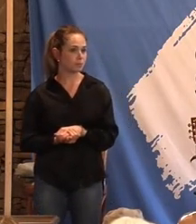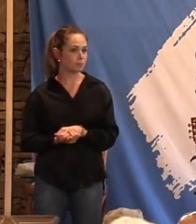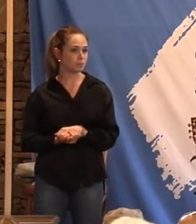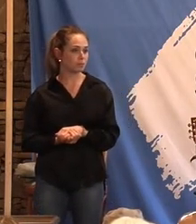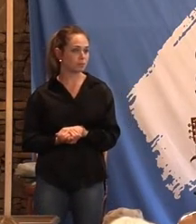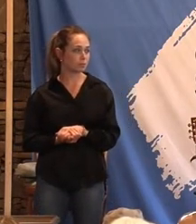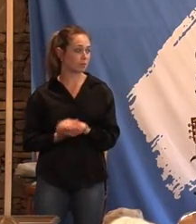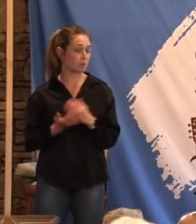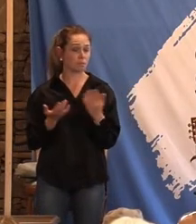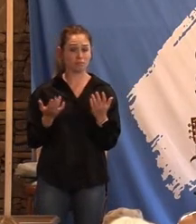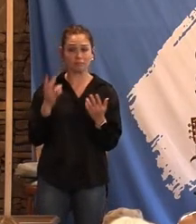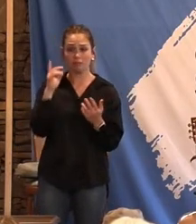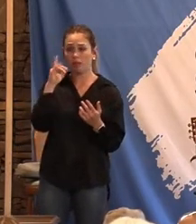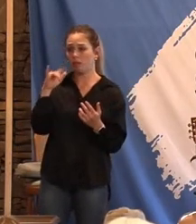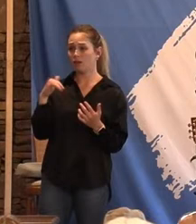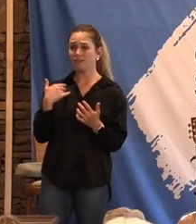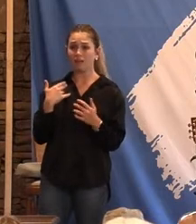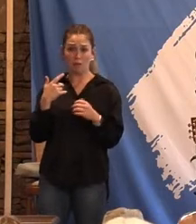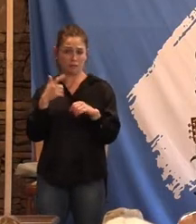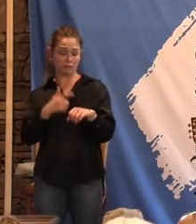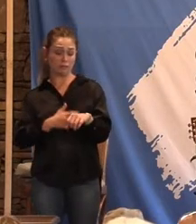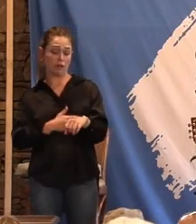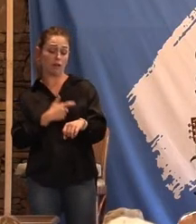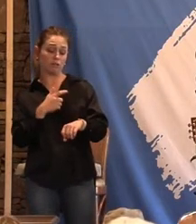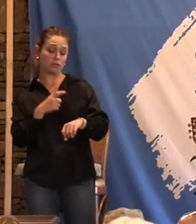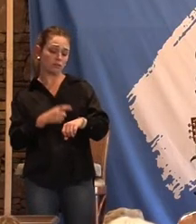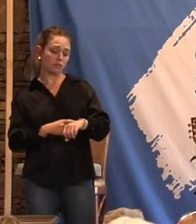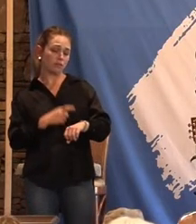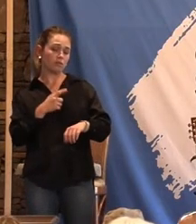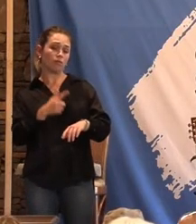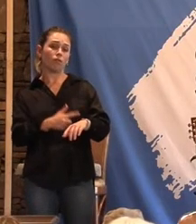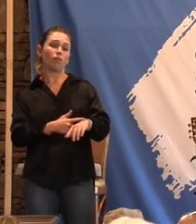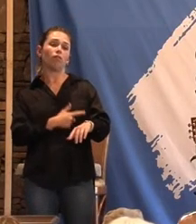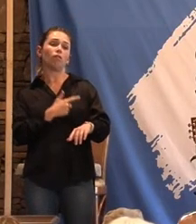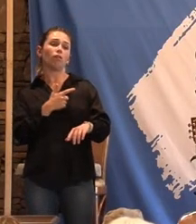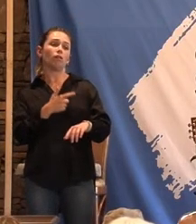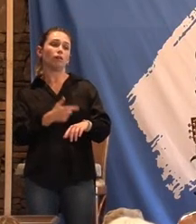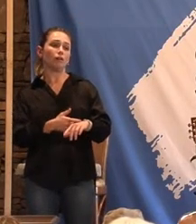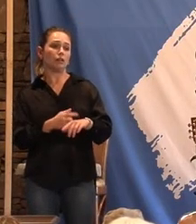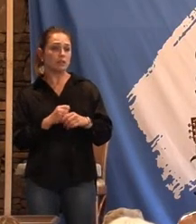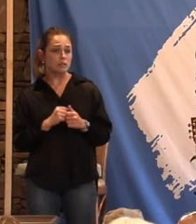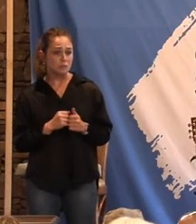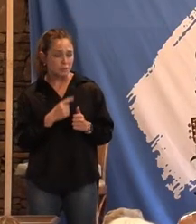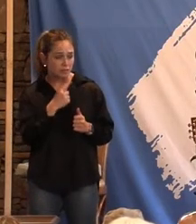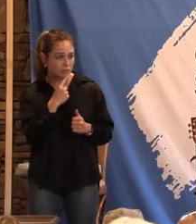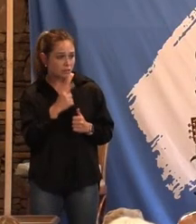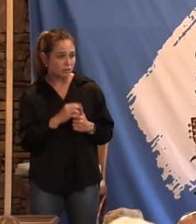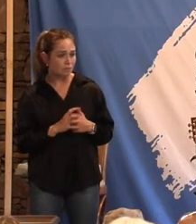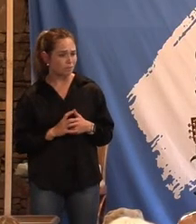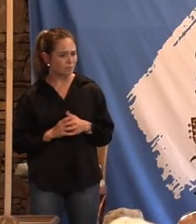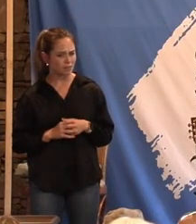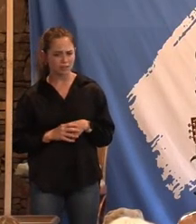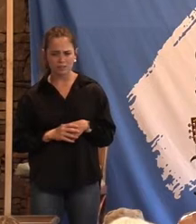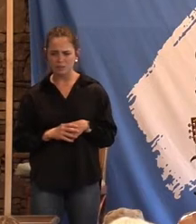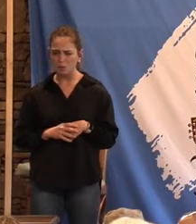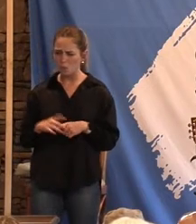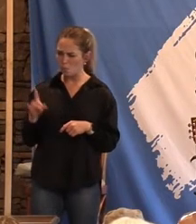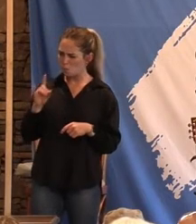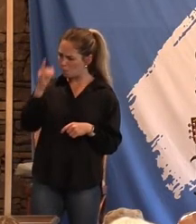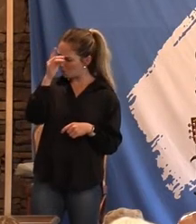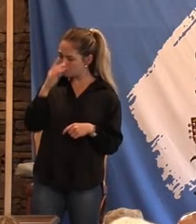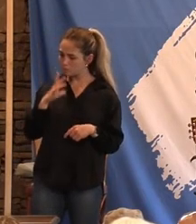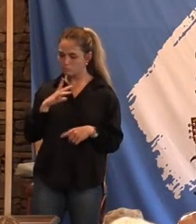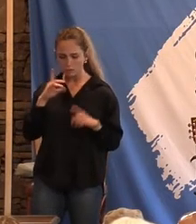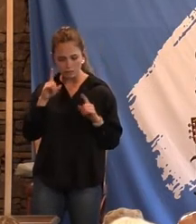Well, it looks like it was taking man quite a while to get back. And Tiger was saying, "Where is that